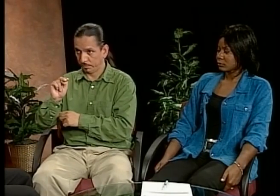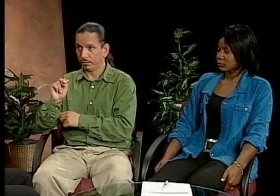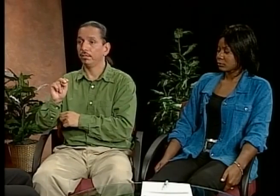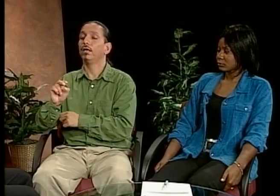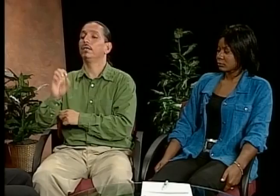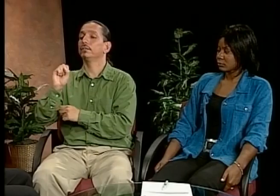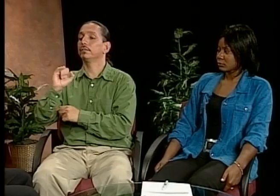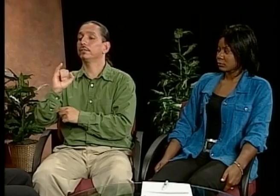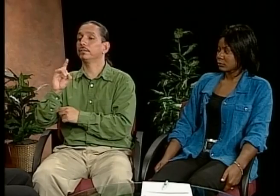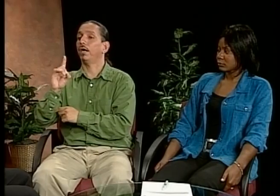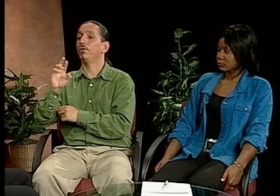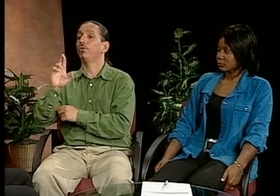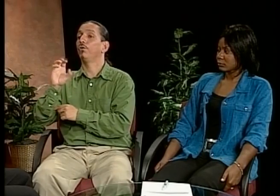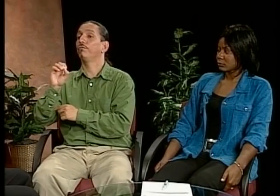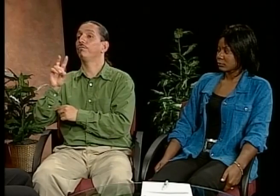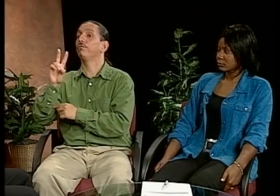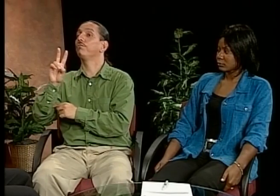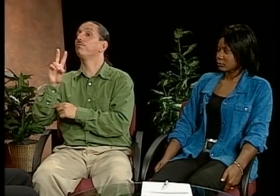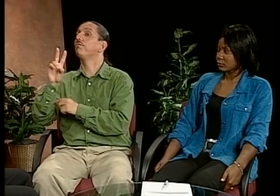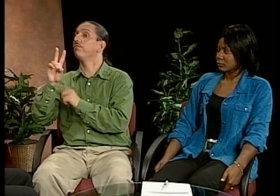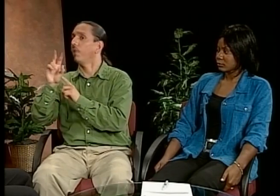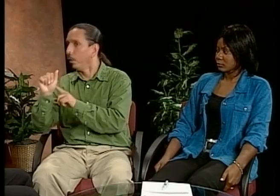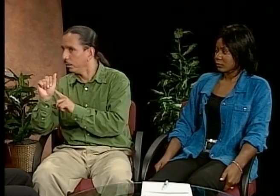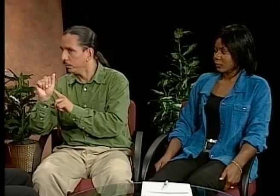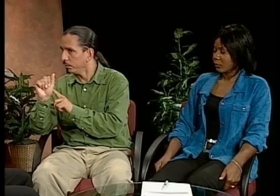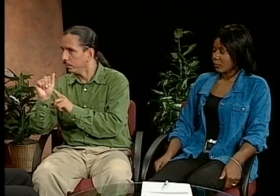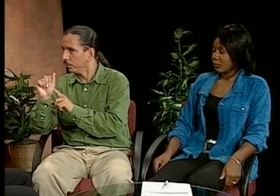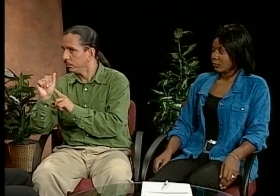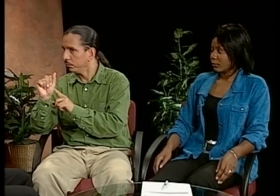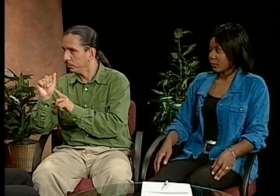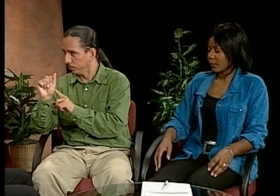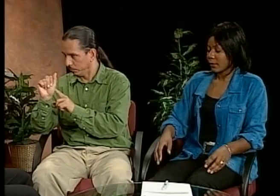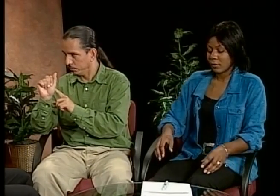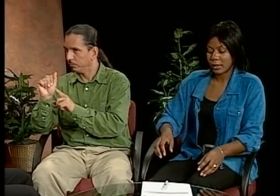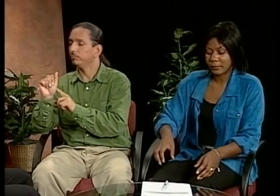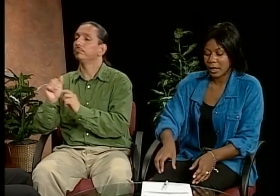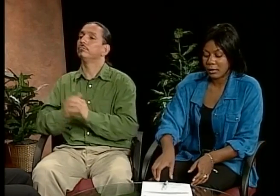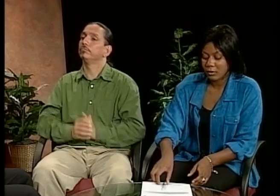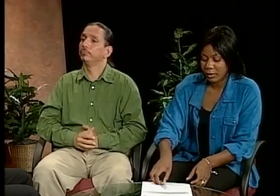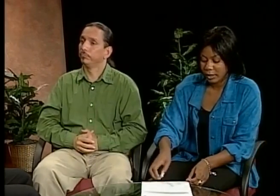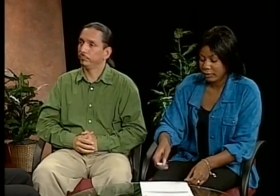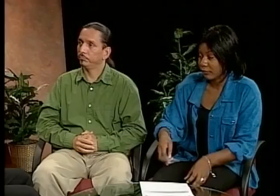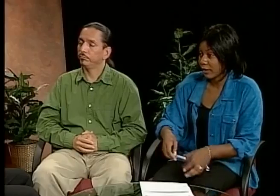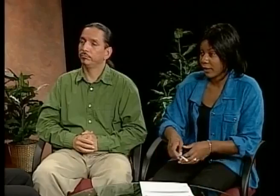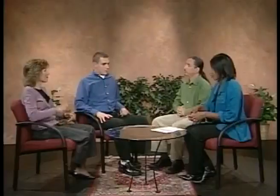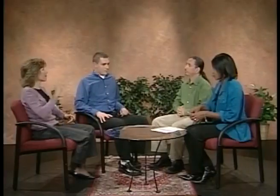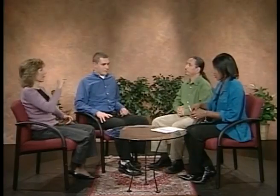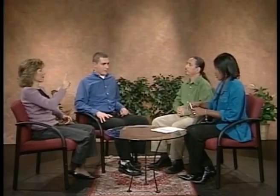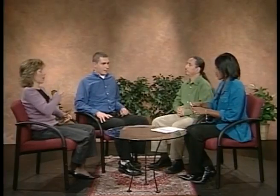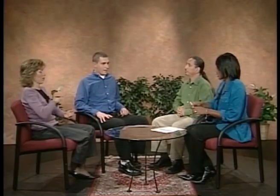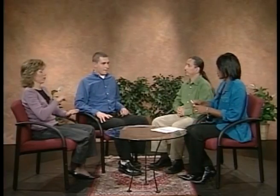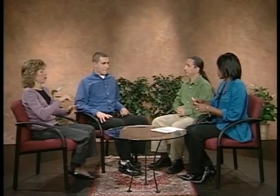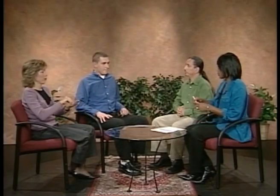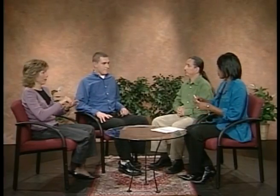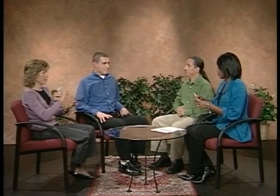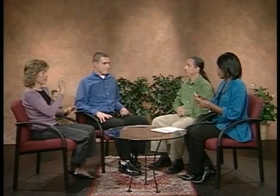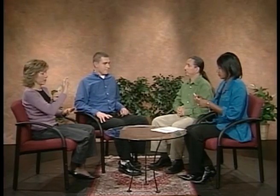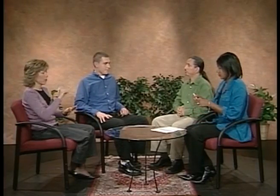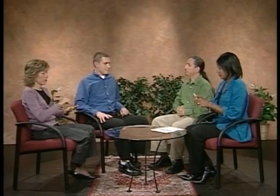My daughter's name is Dalian Sidrova. Sidrova. Okay, I'll go ahead and write that on the application.